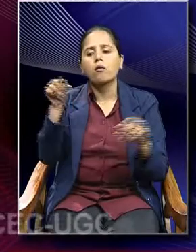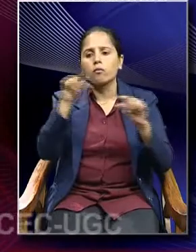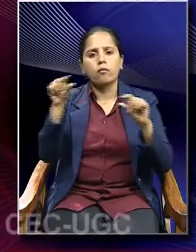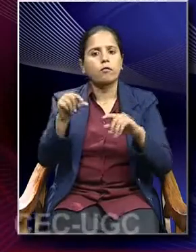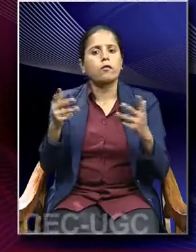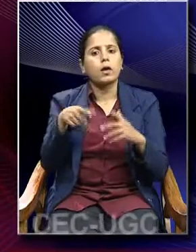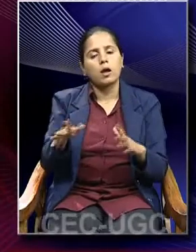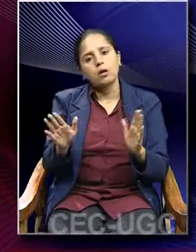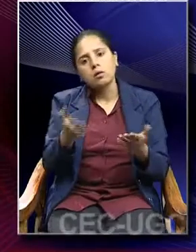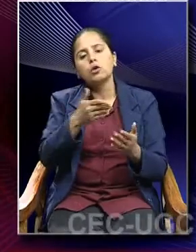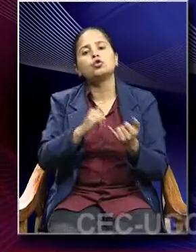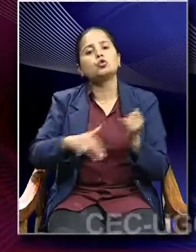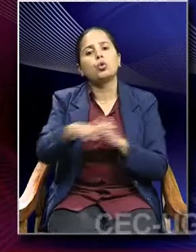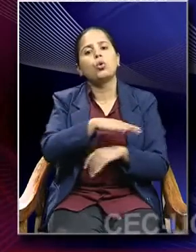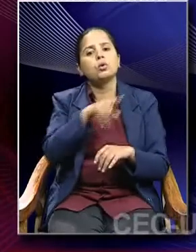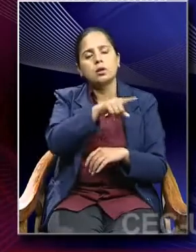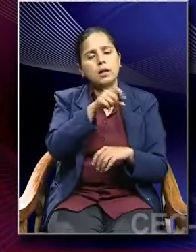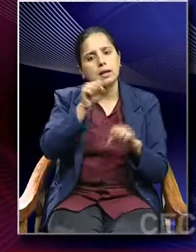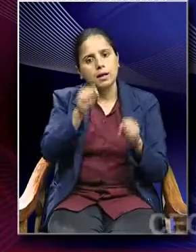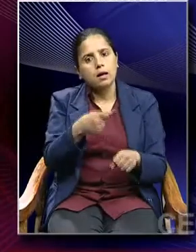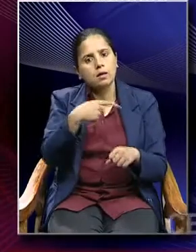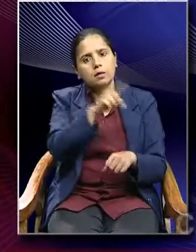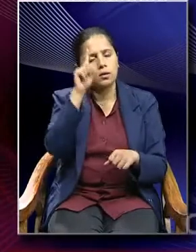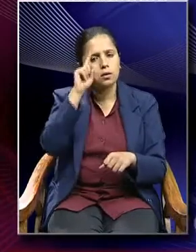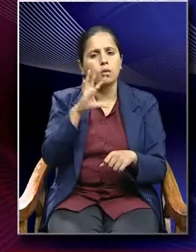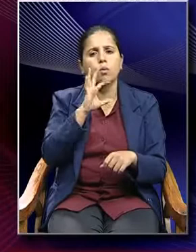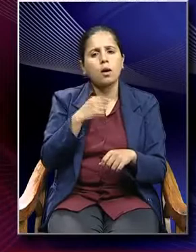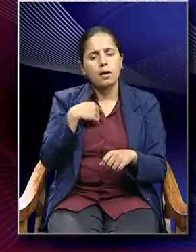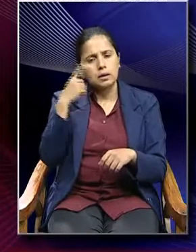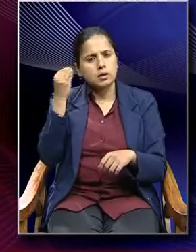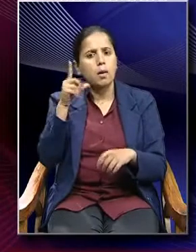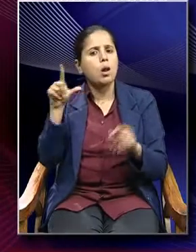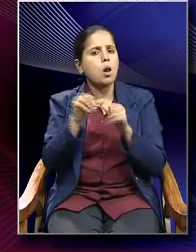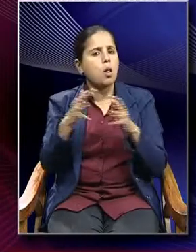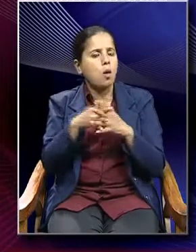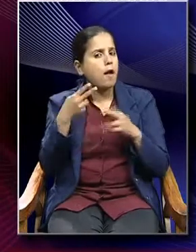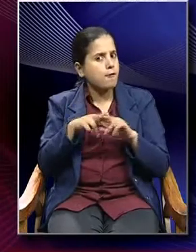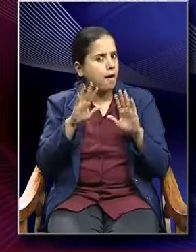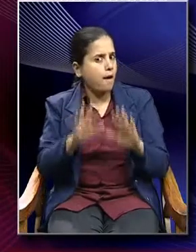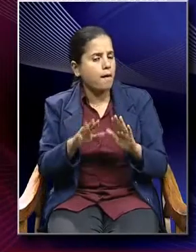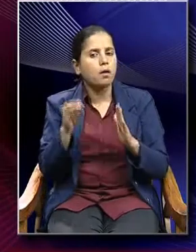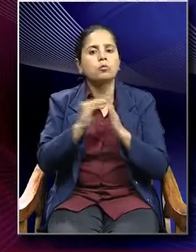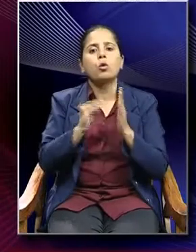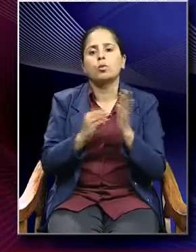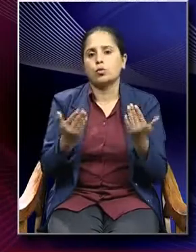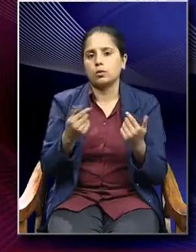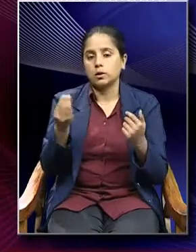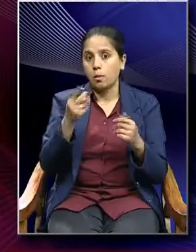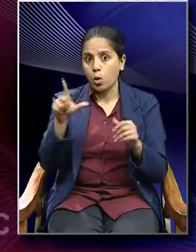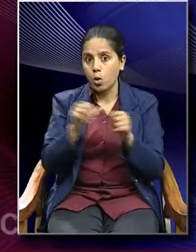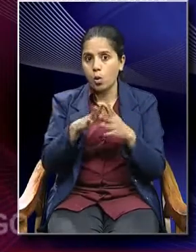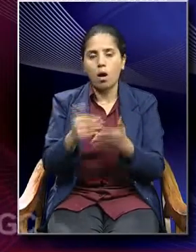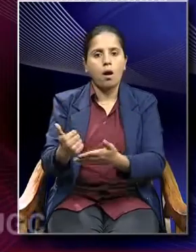the sociologist to kind of arrive at certain laws which would help us